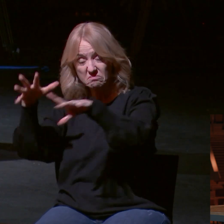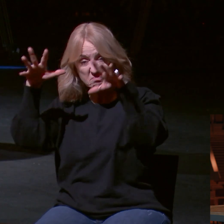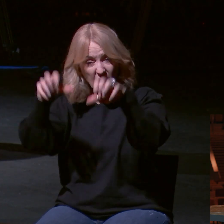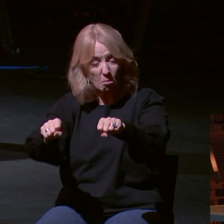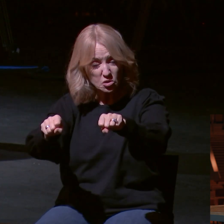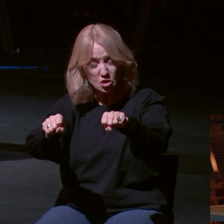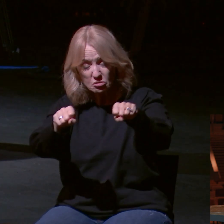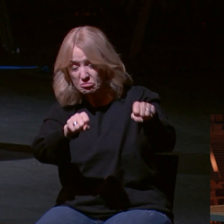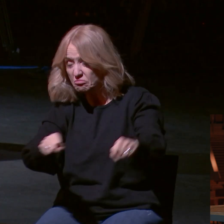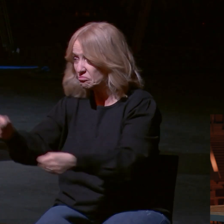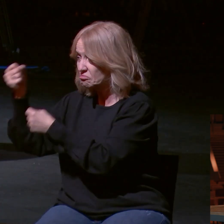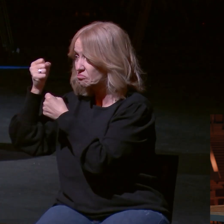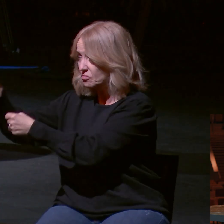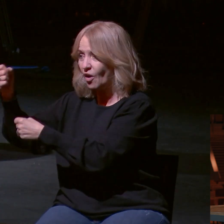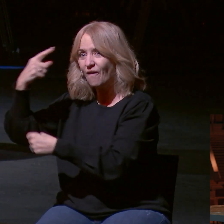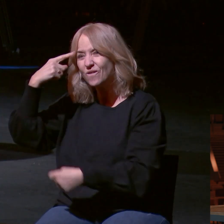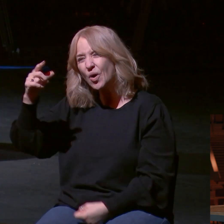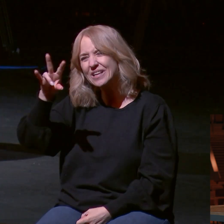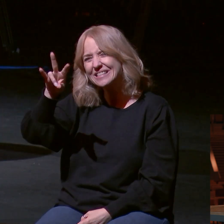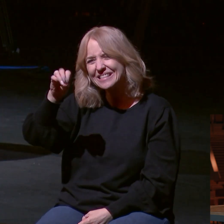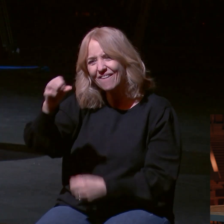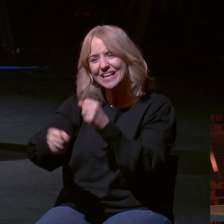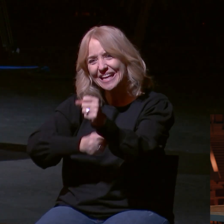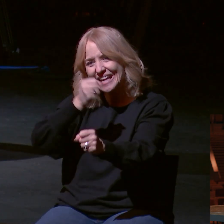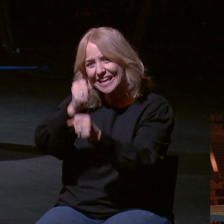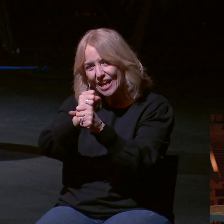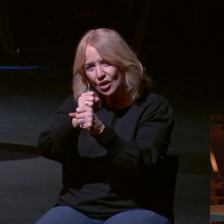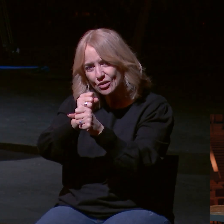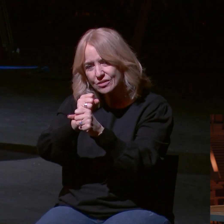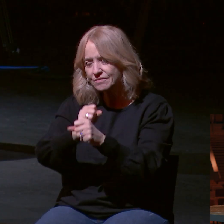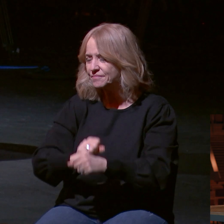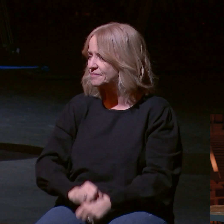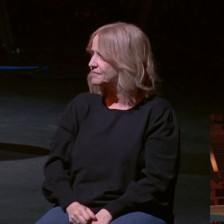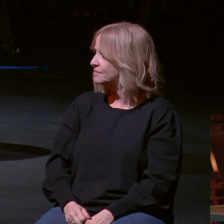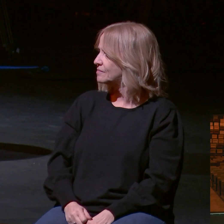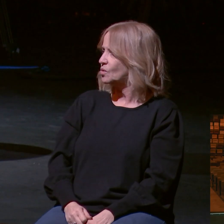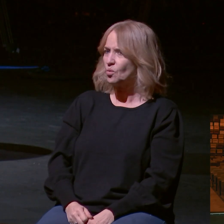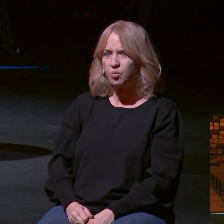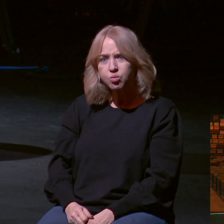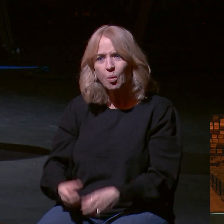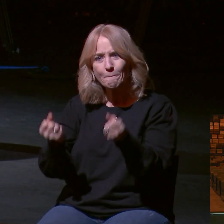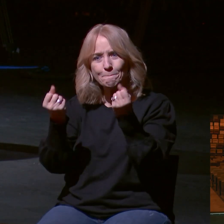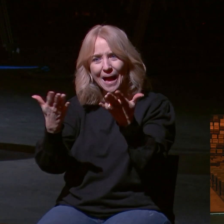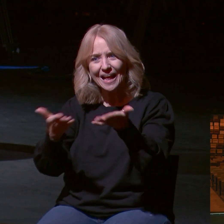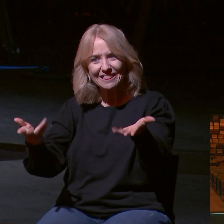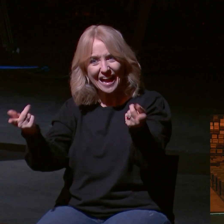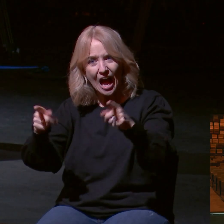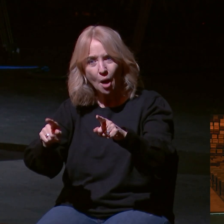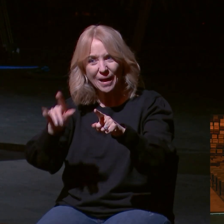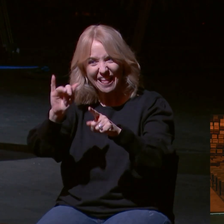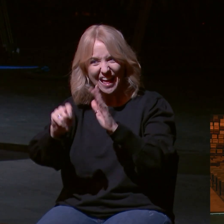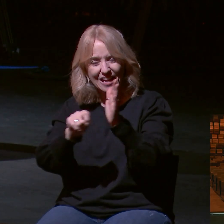7 decades. There were many things that happened while the Israelites were in Babylonian captivity. Many of us are familiar with